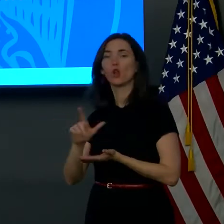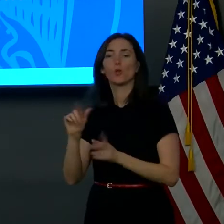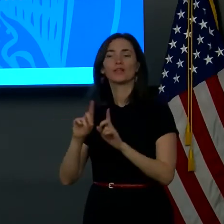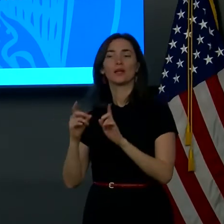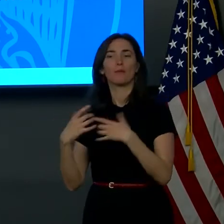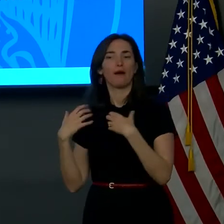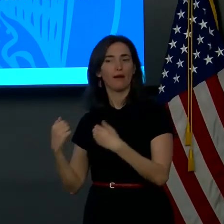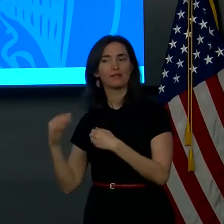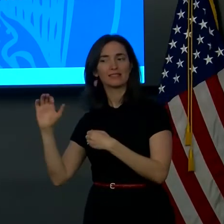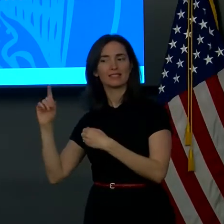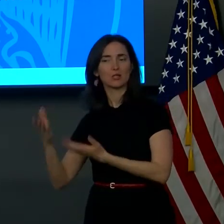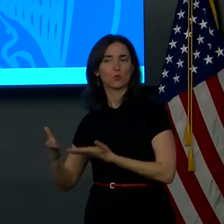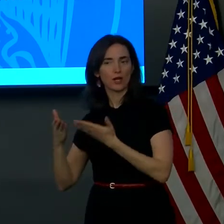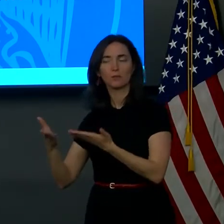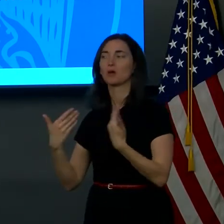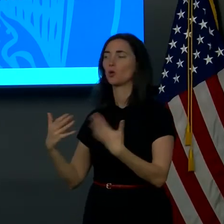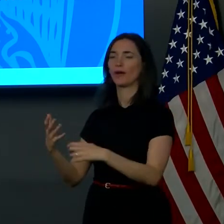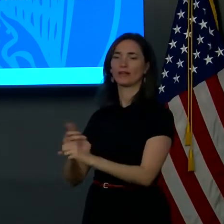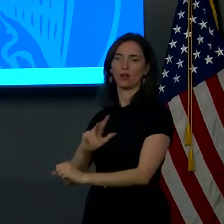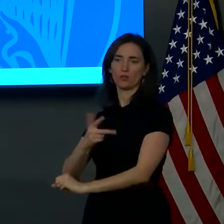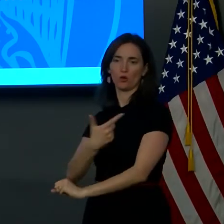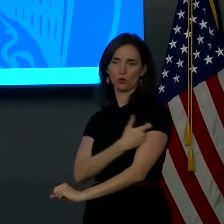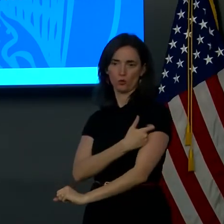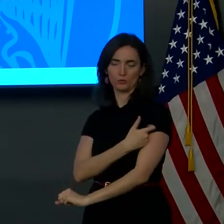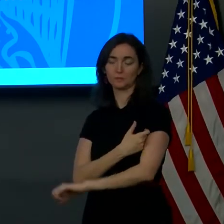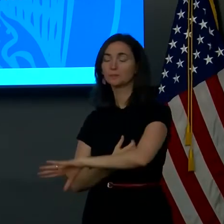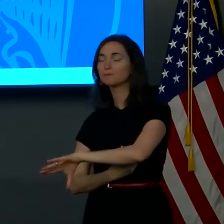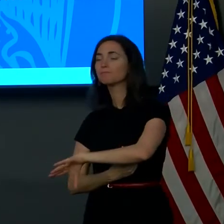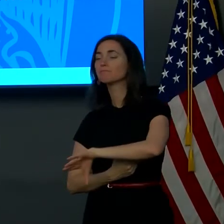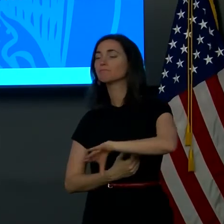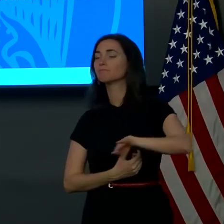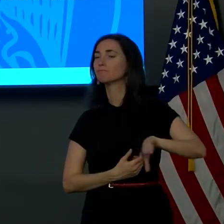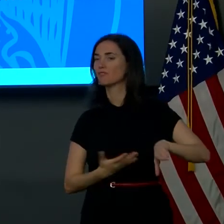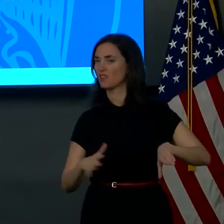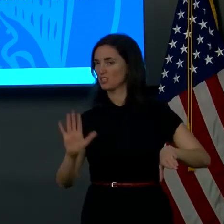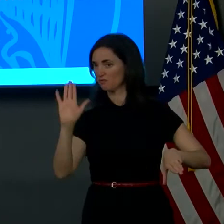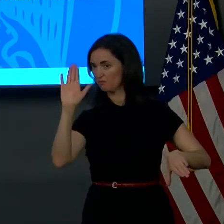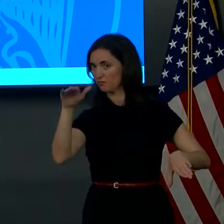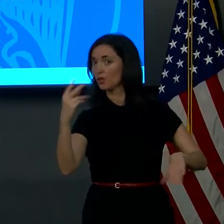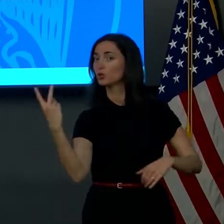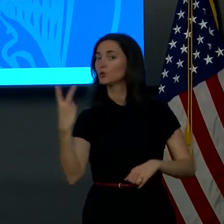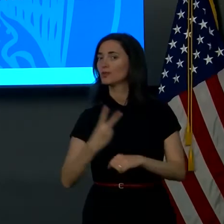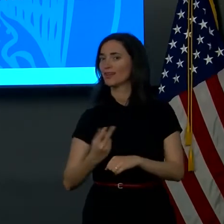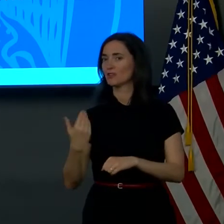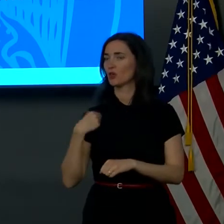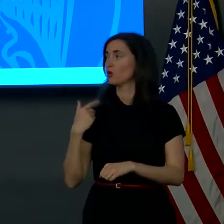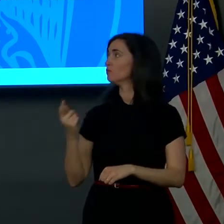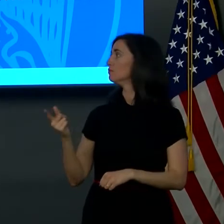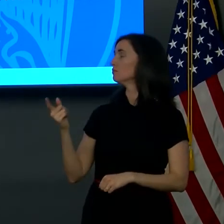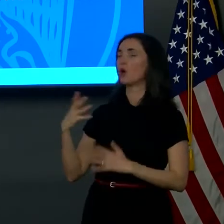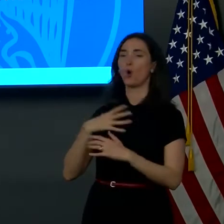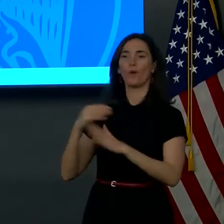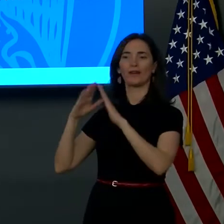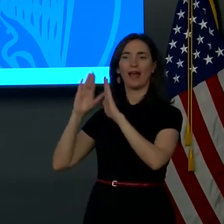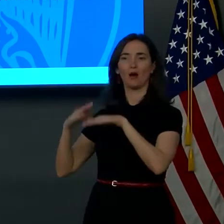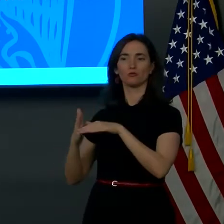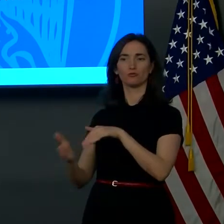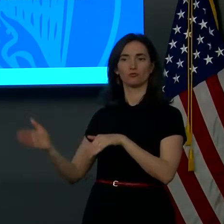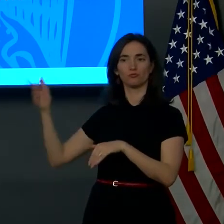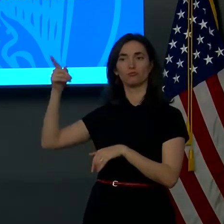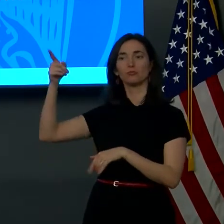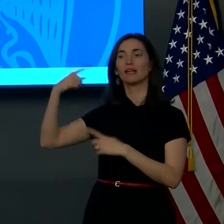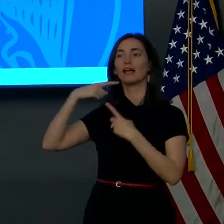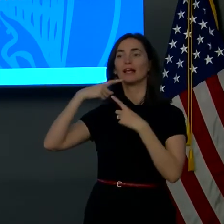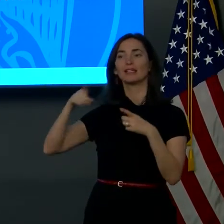the CDC right now. Separate from that, 2 days ago, the White House announced their plans